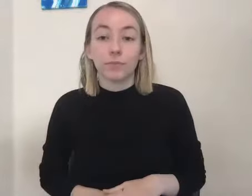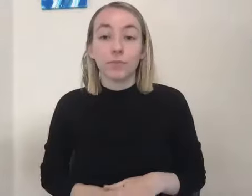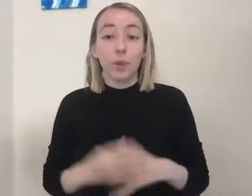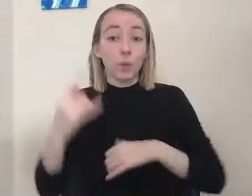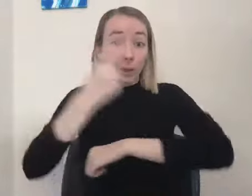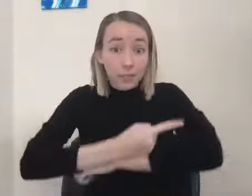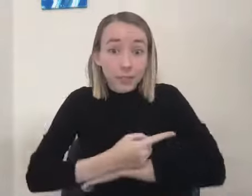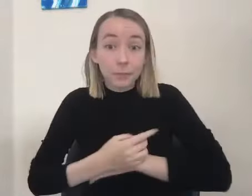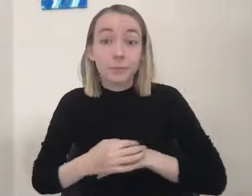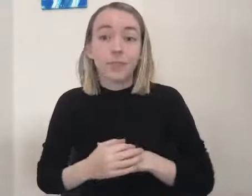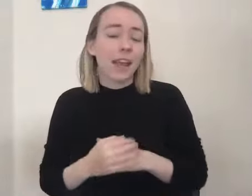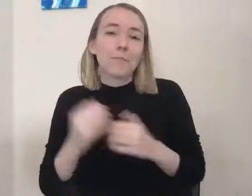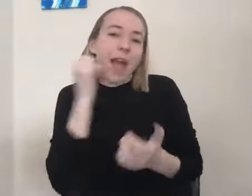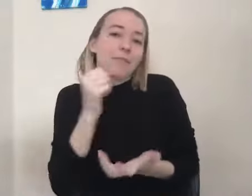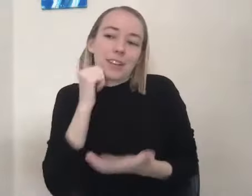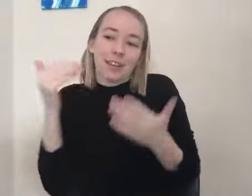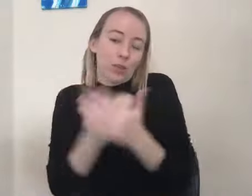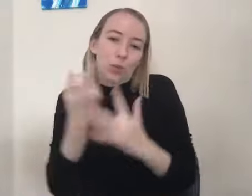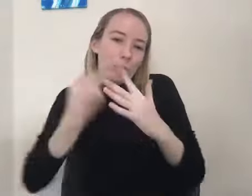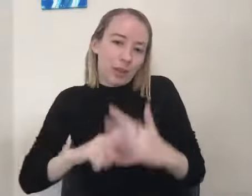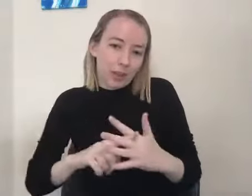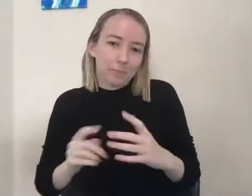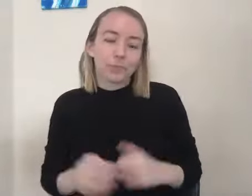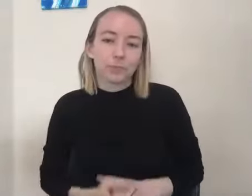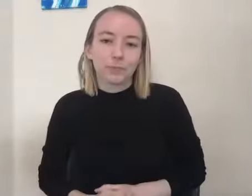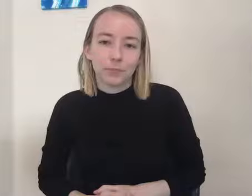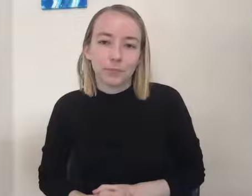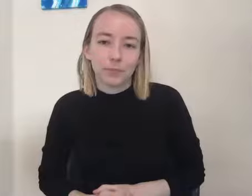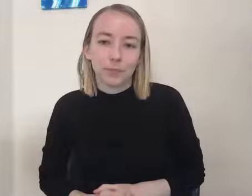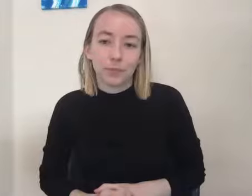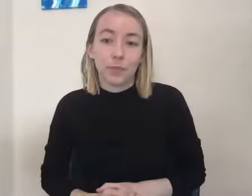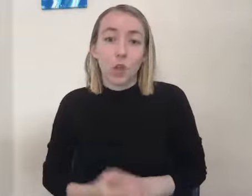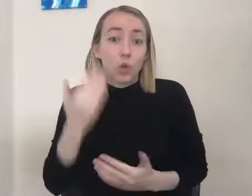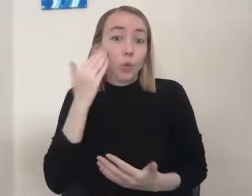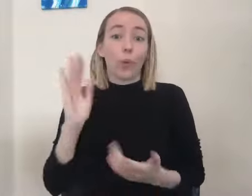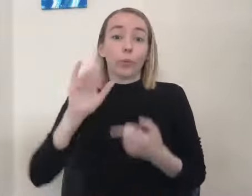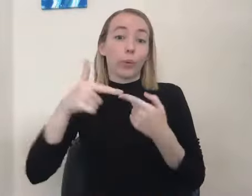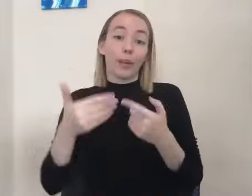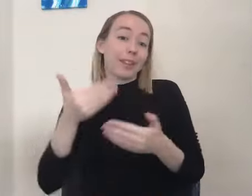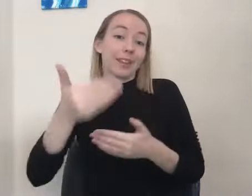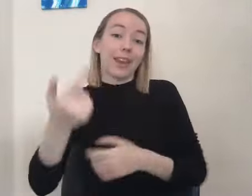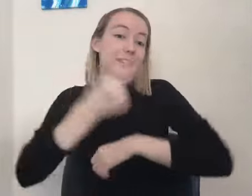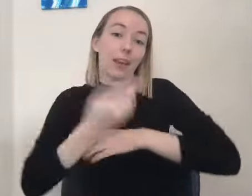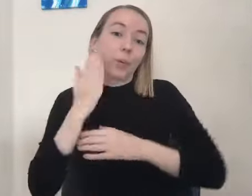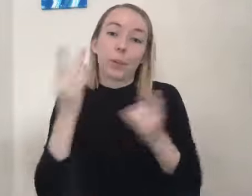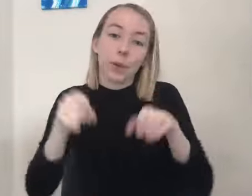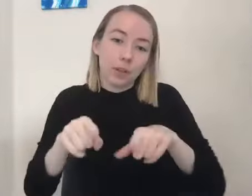set me free. Set me free. So this is me the day. This is me the